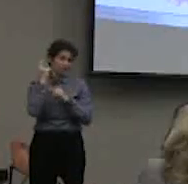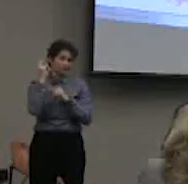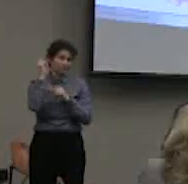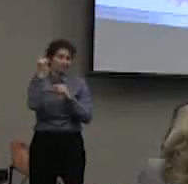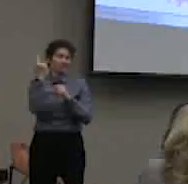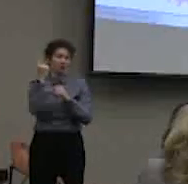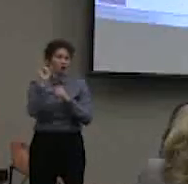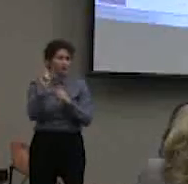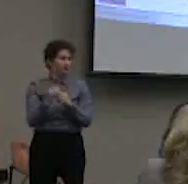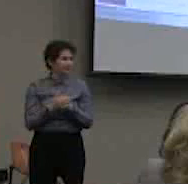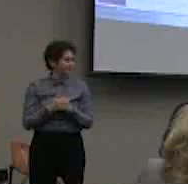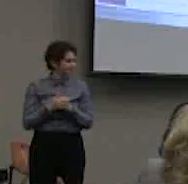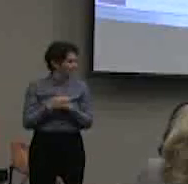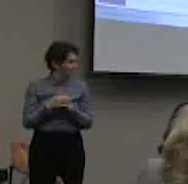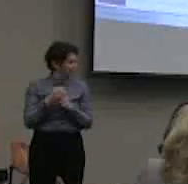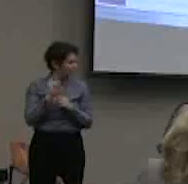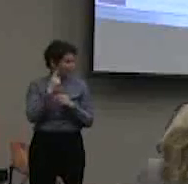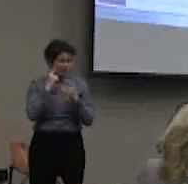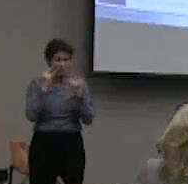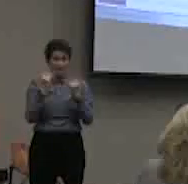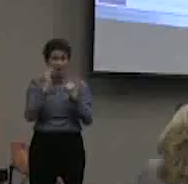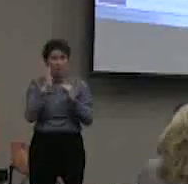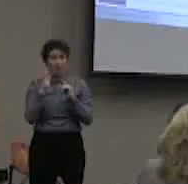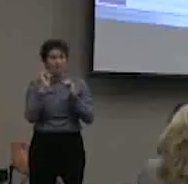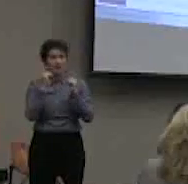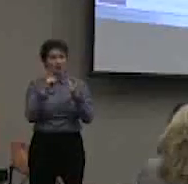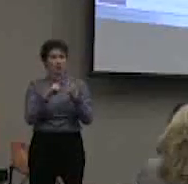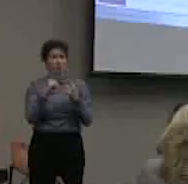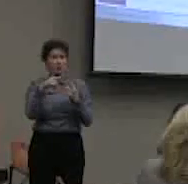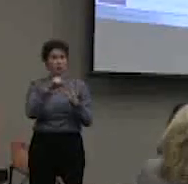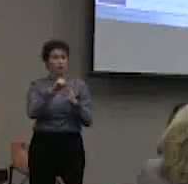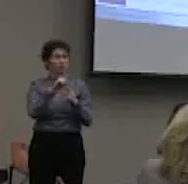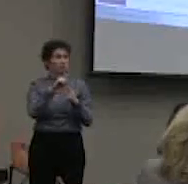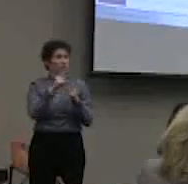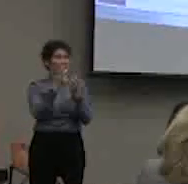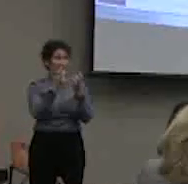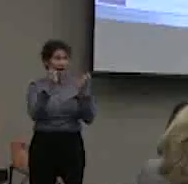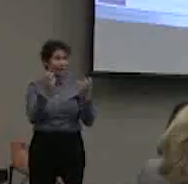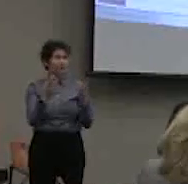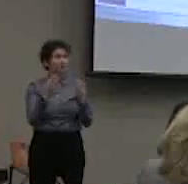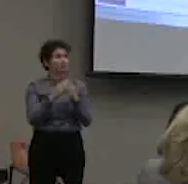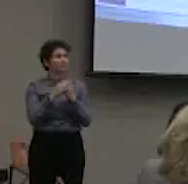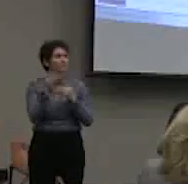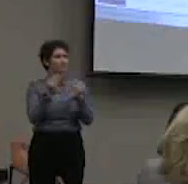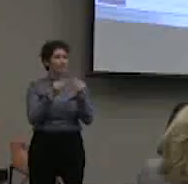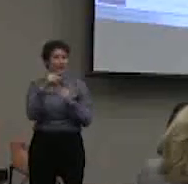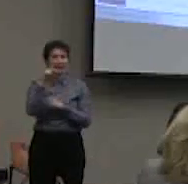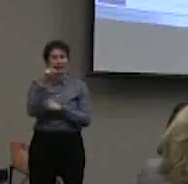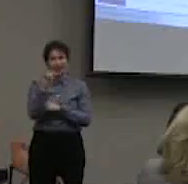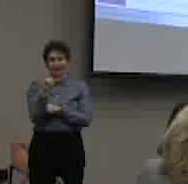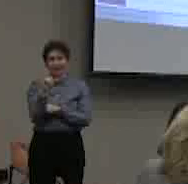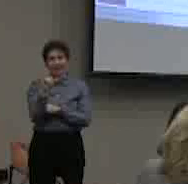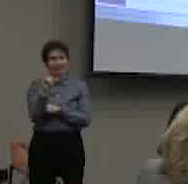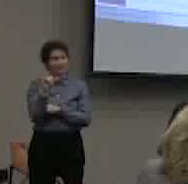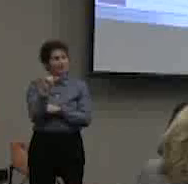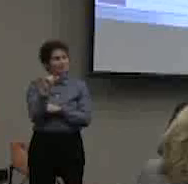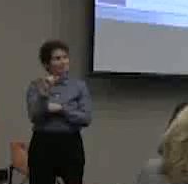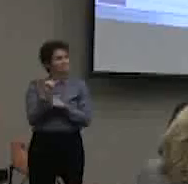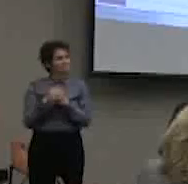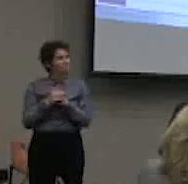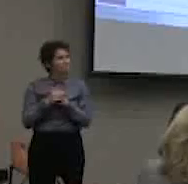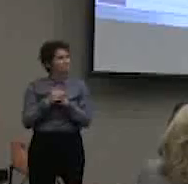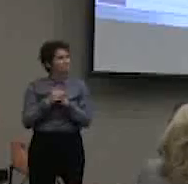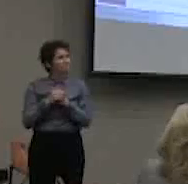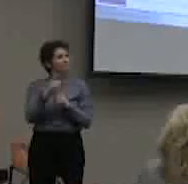At this point, we're going to pass it to a set of panelists, again, facilitated by Kay, that